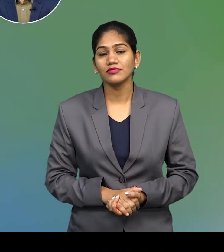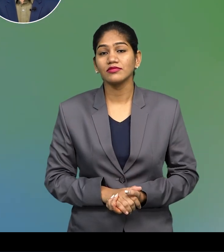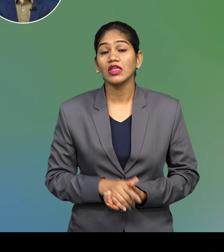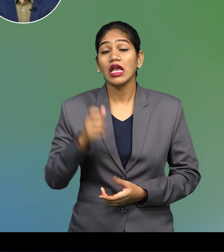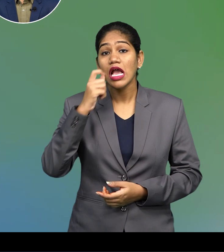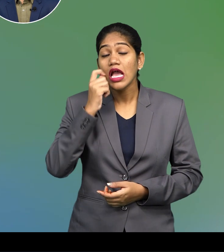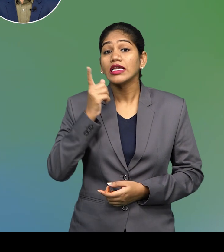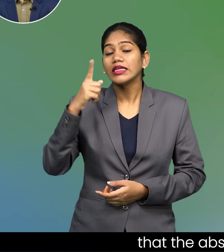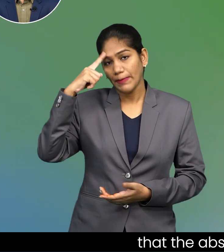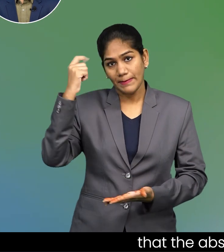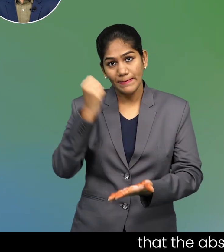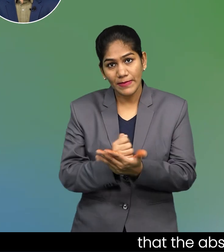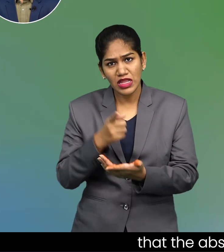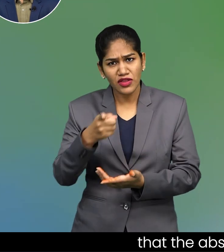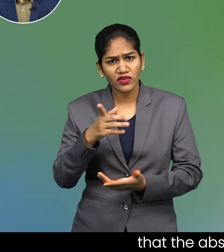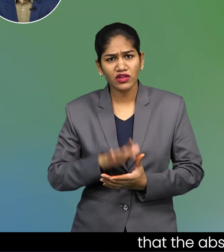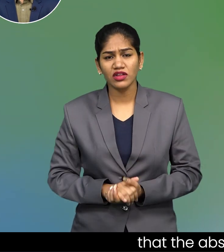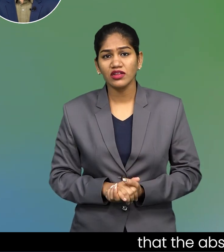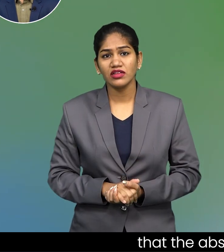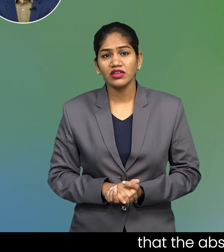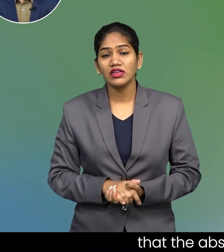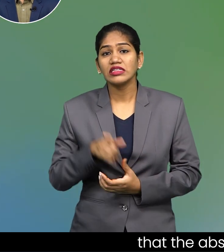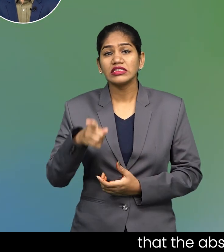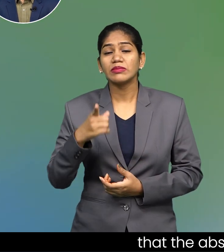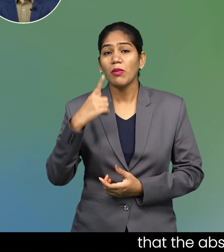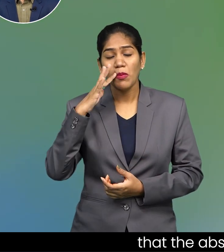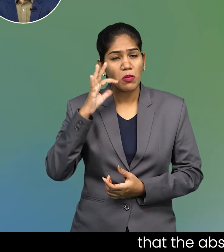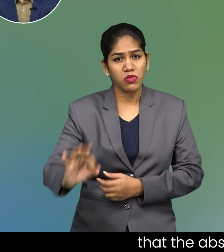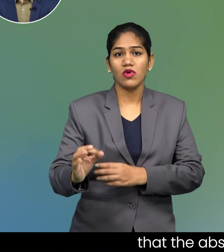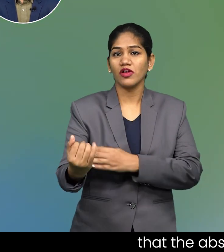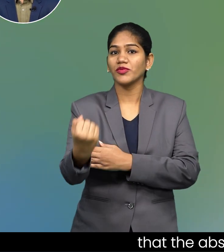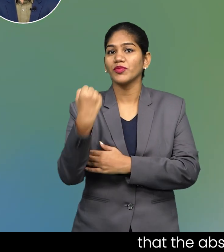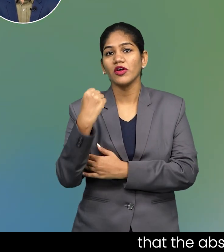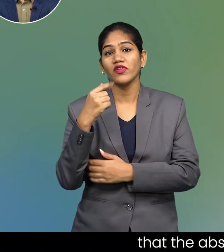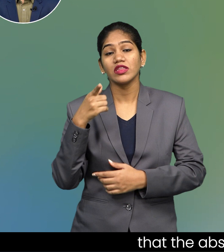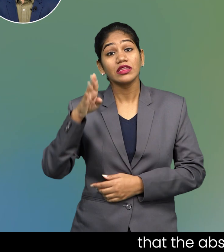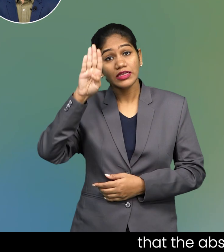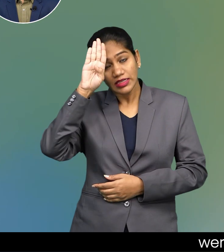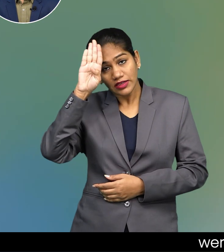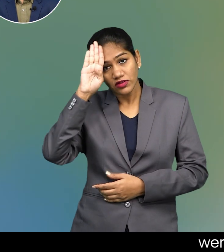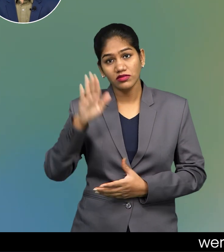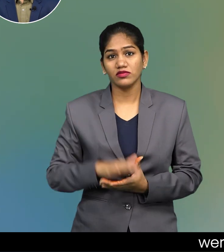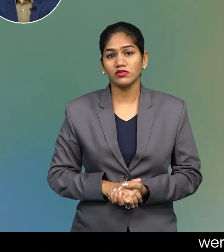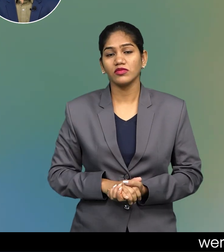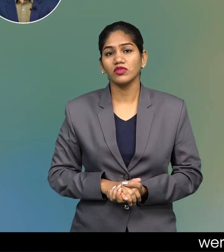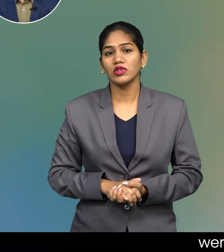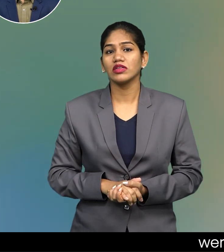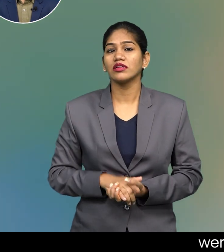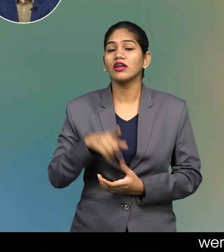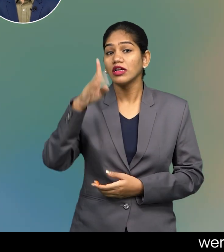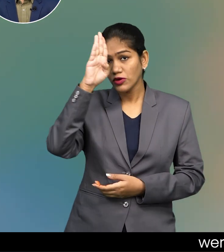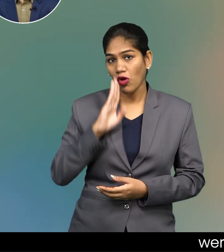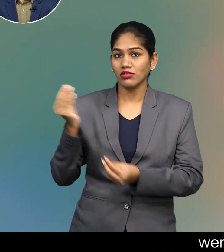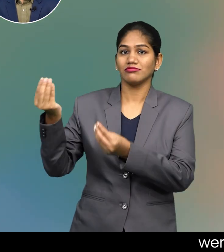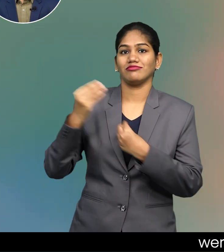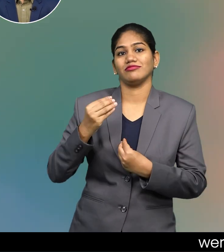He believed that the absolute powers of the king were given by